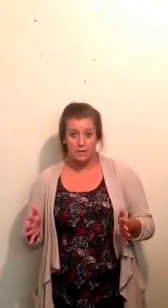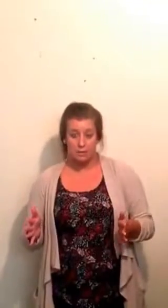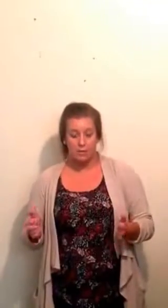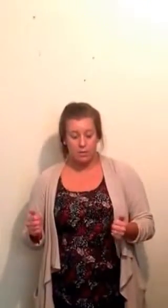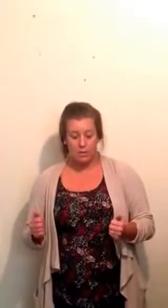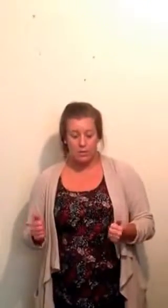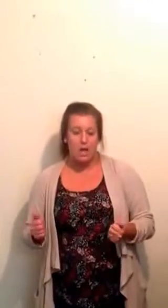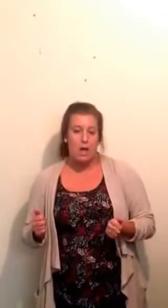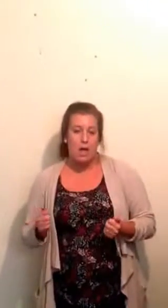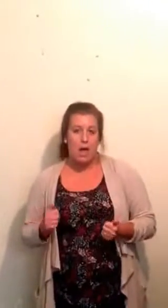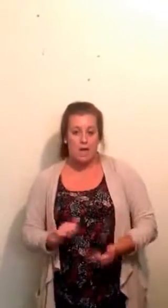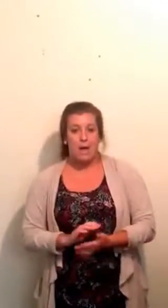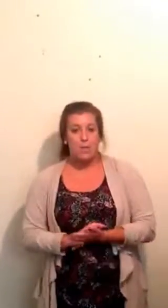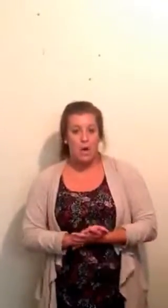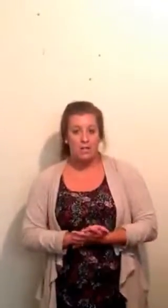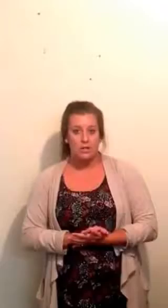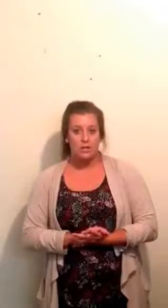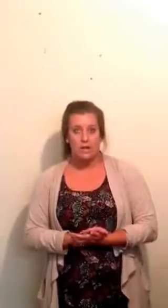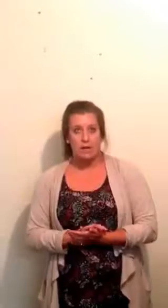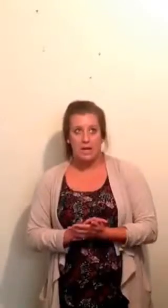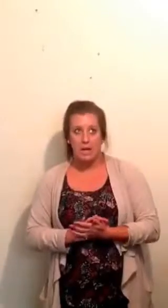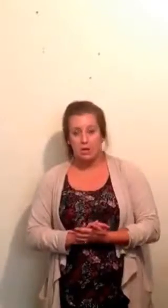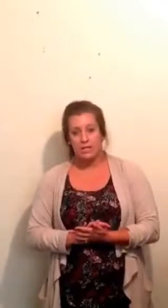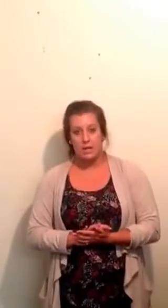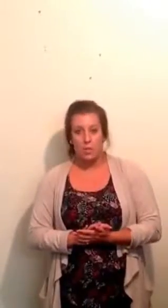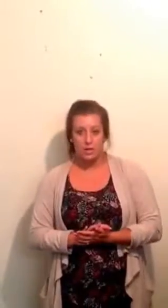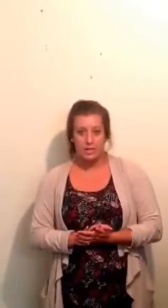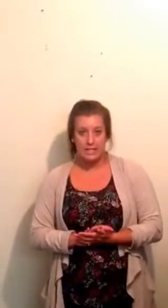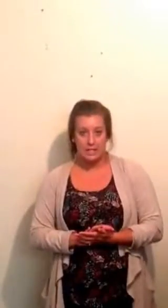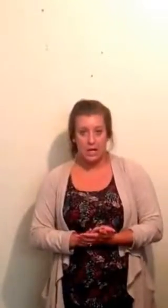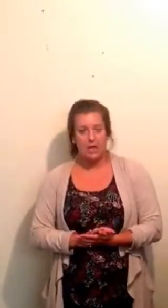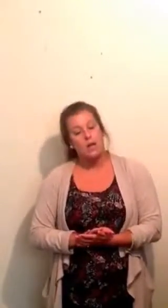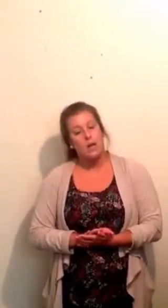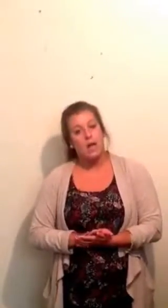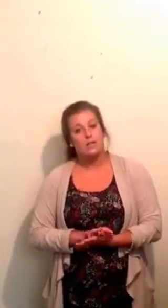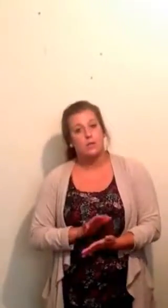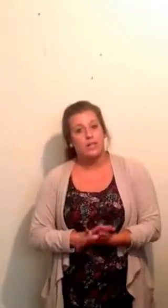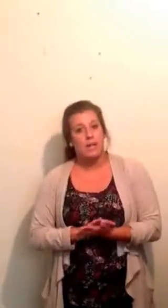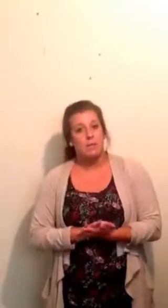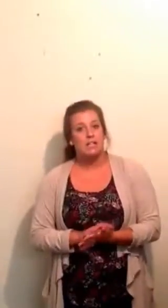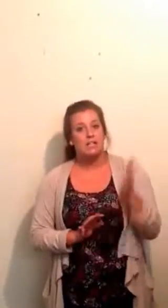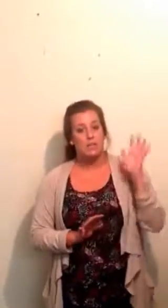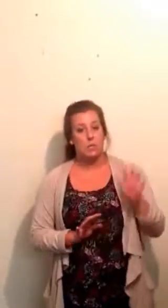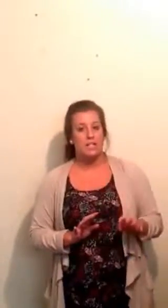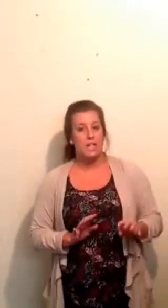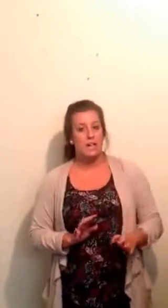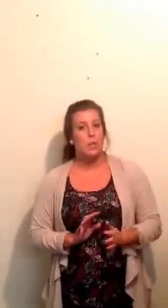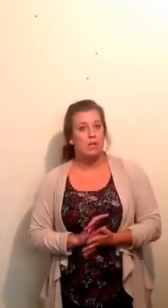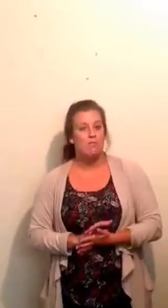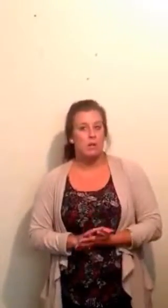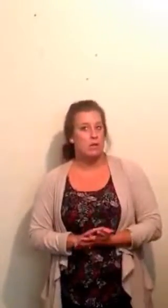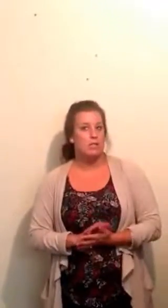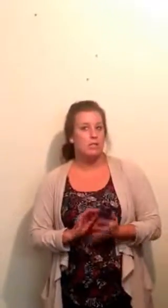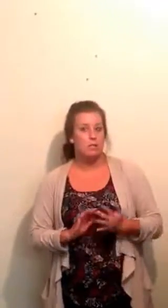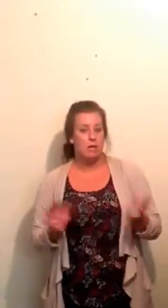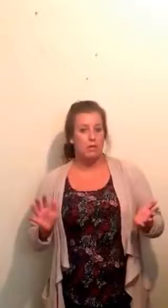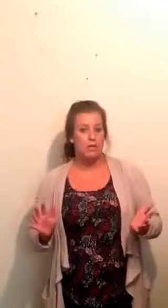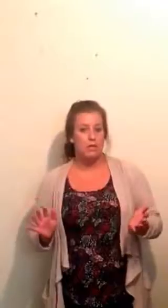own computers. I want you to fill out a notice and a wonder teacher. And so what that means is on one side what you notice. So throughout the 2